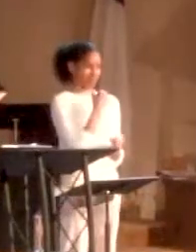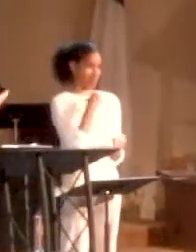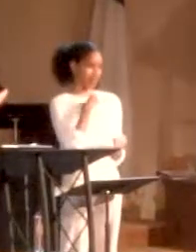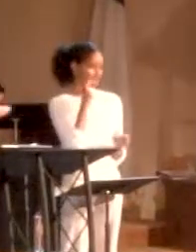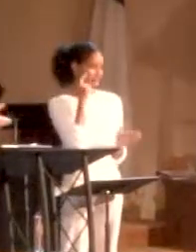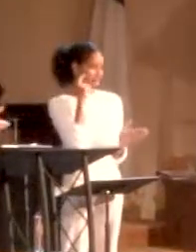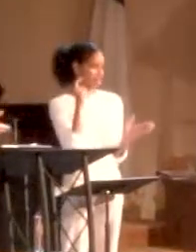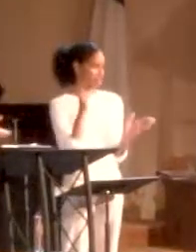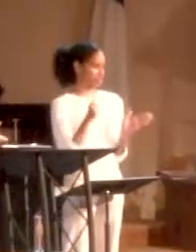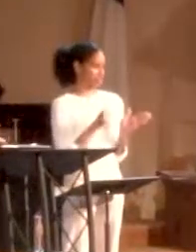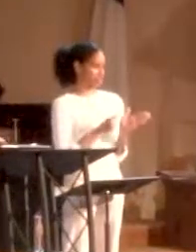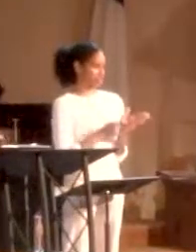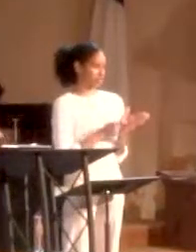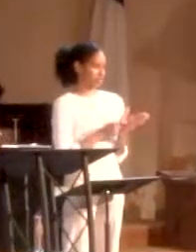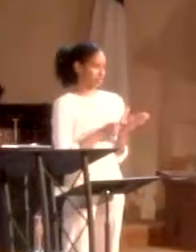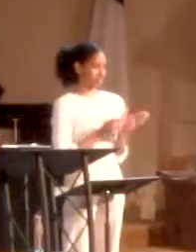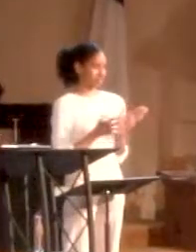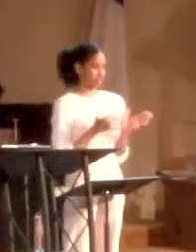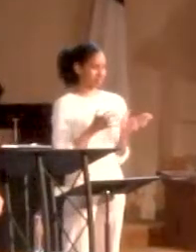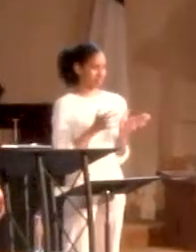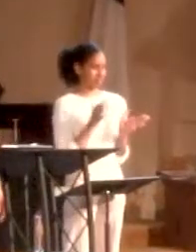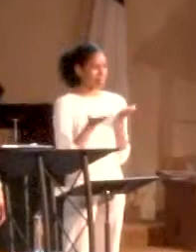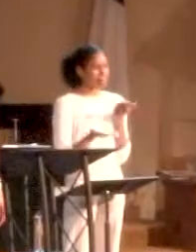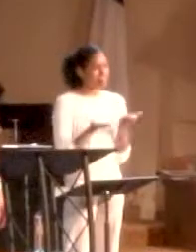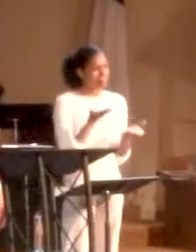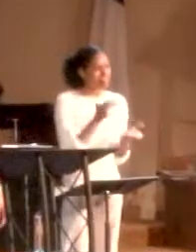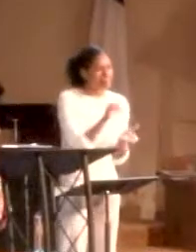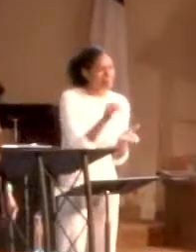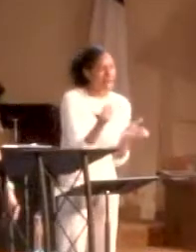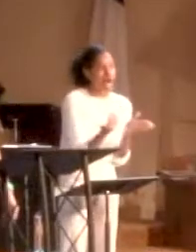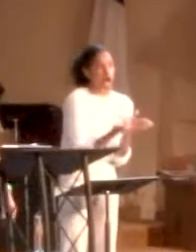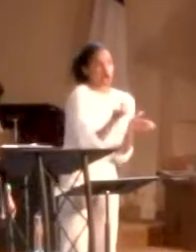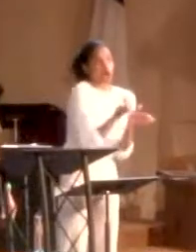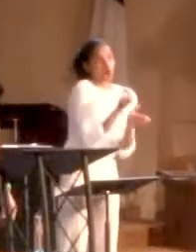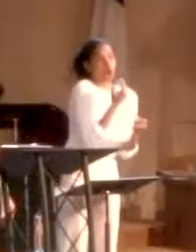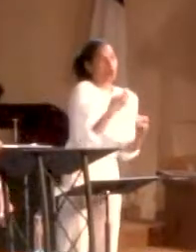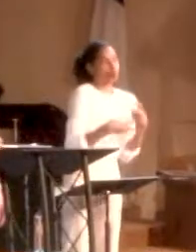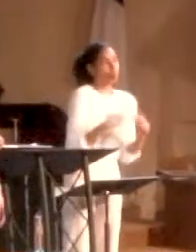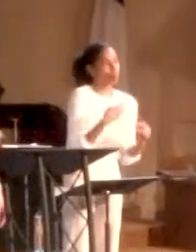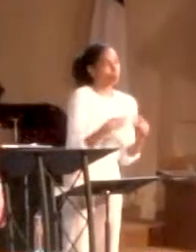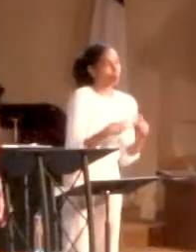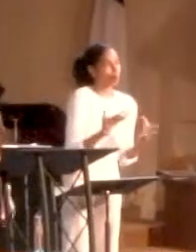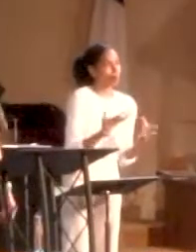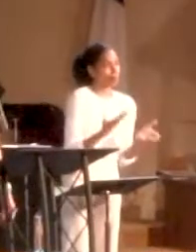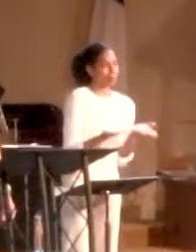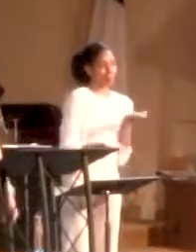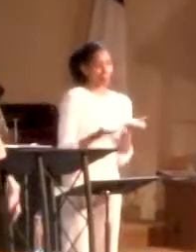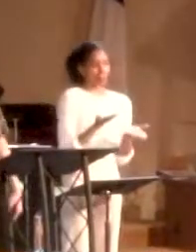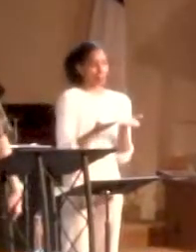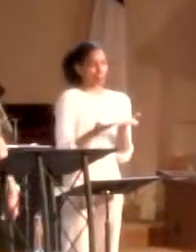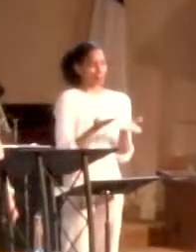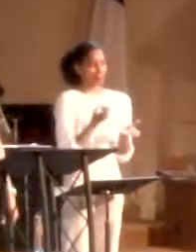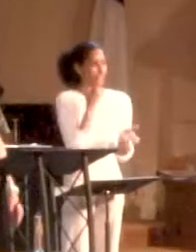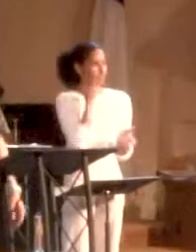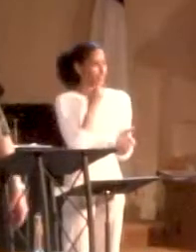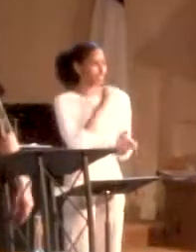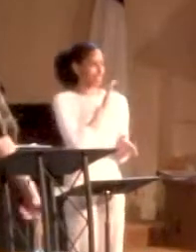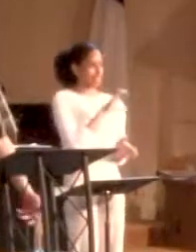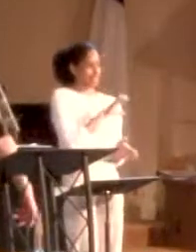I just figured this was a modern problem, maybe even a